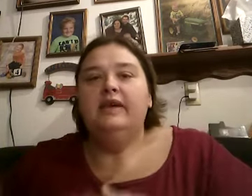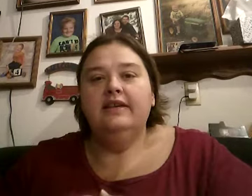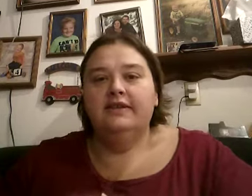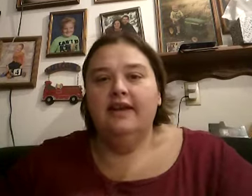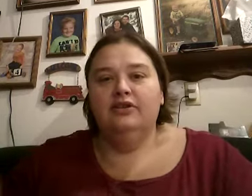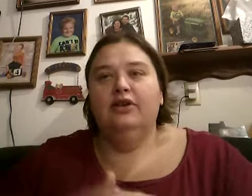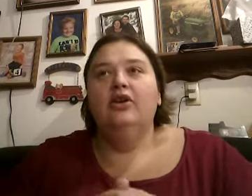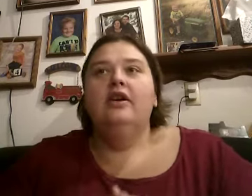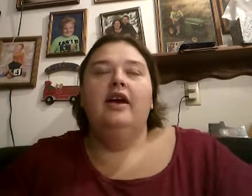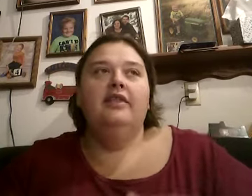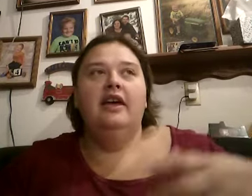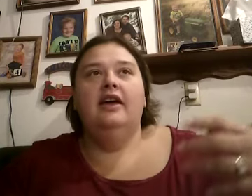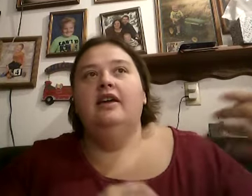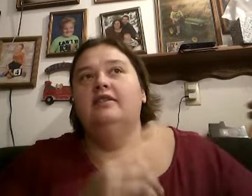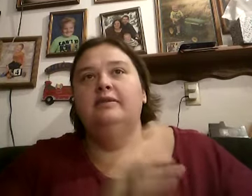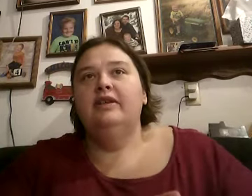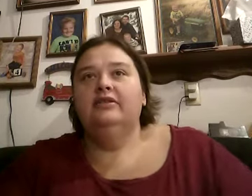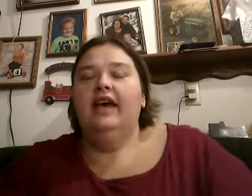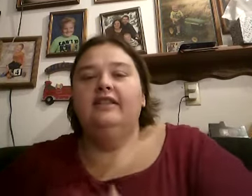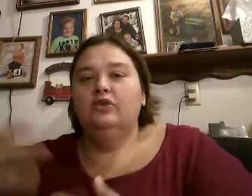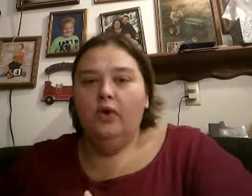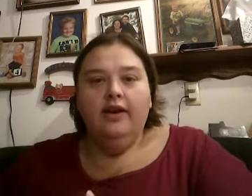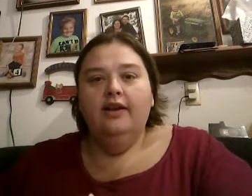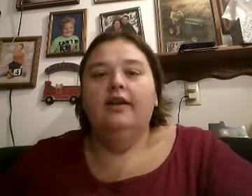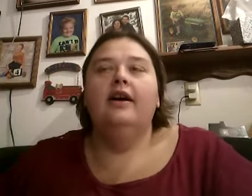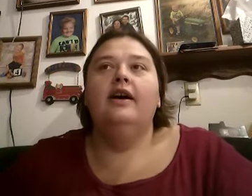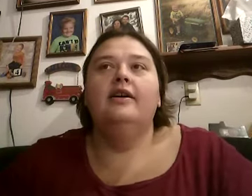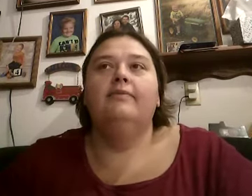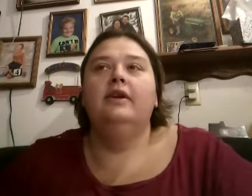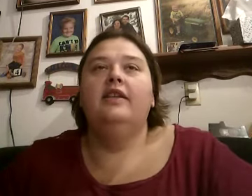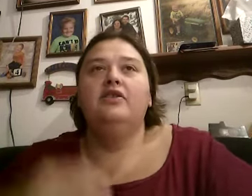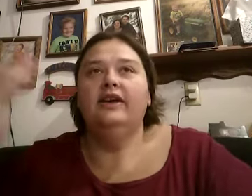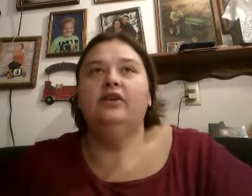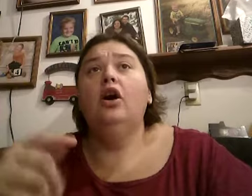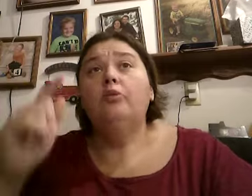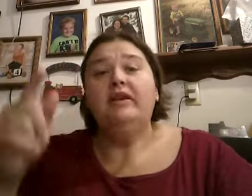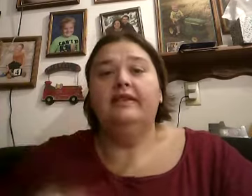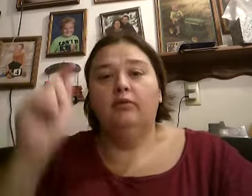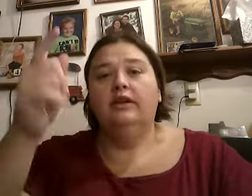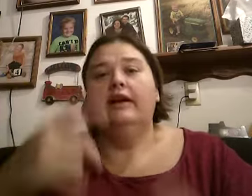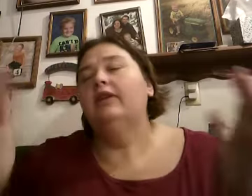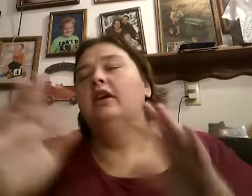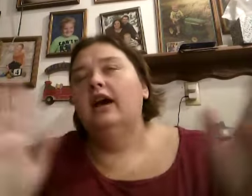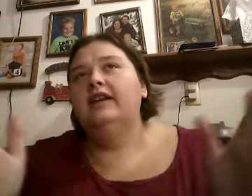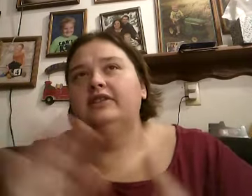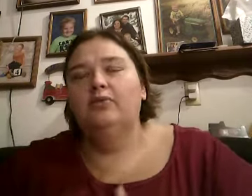P's answer, and then somebody else had this one, and then you guys go, oh, P did that, we'll click that one. I just don't want,